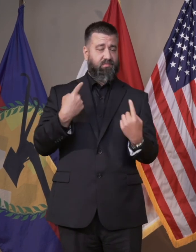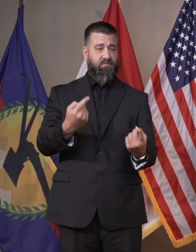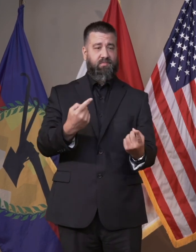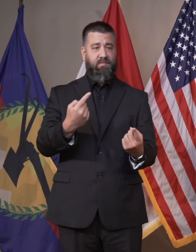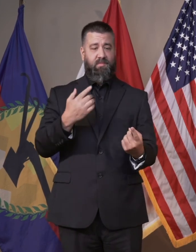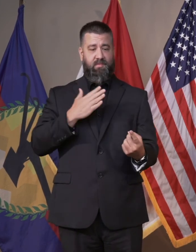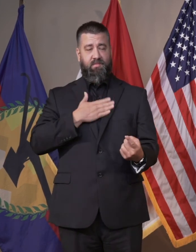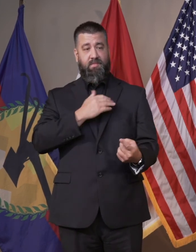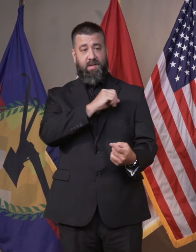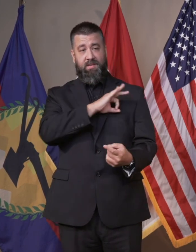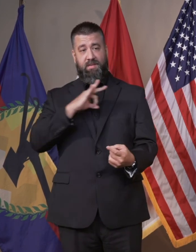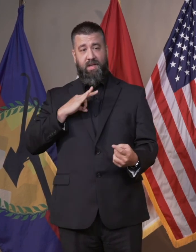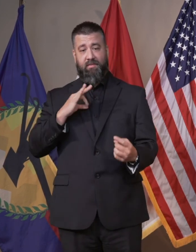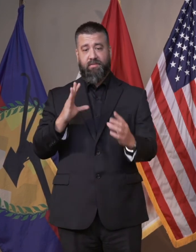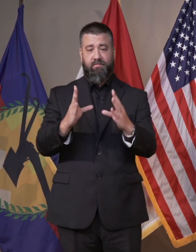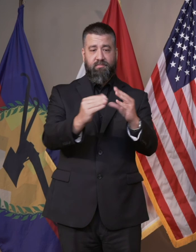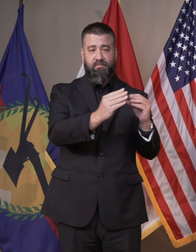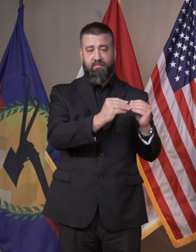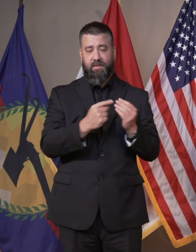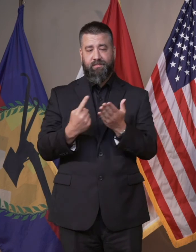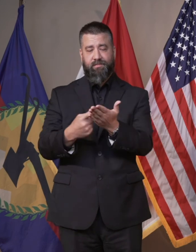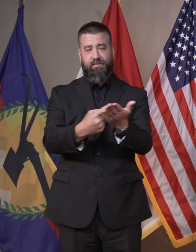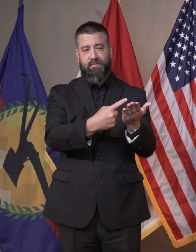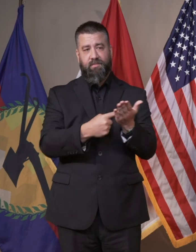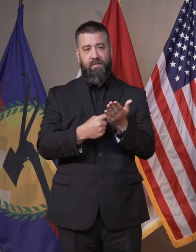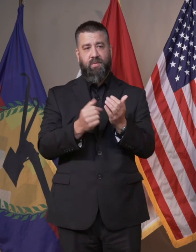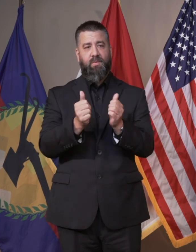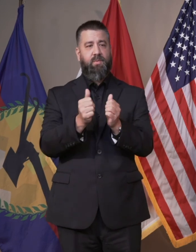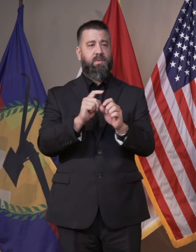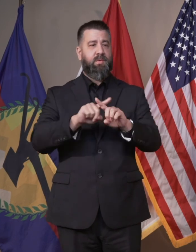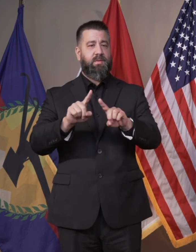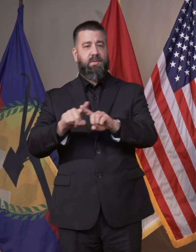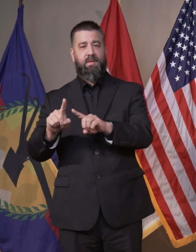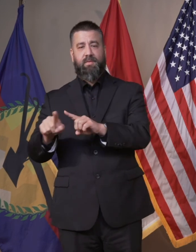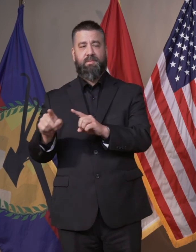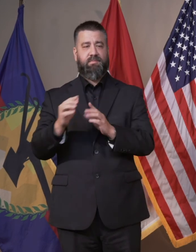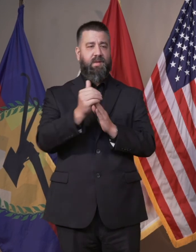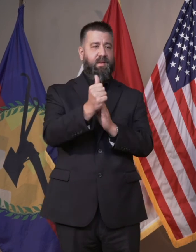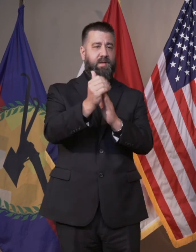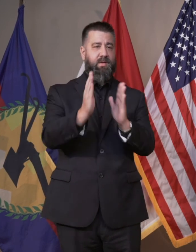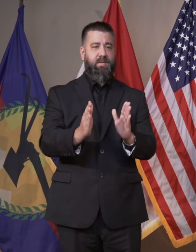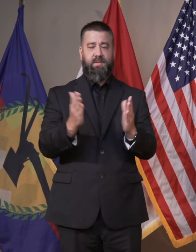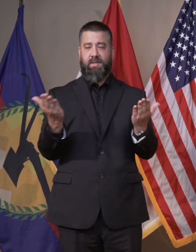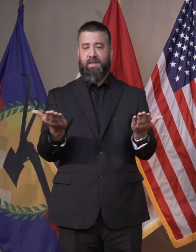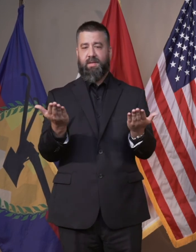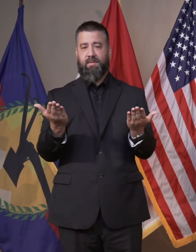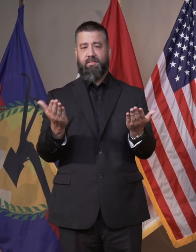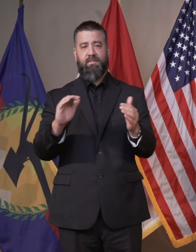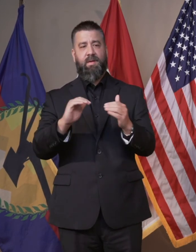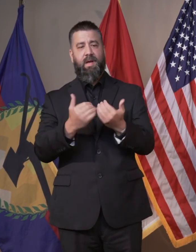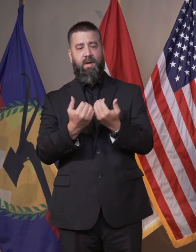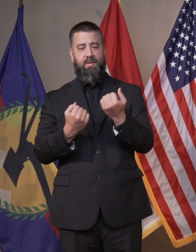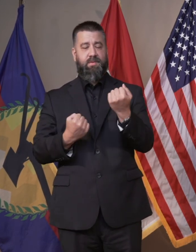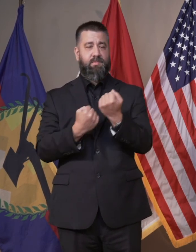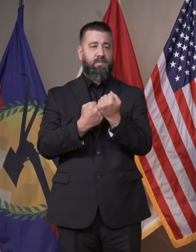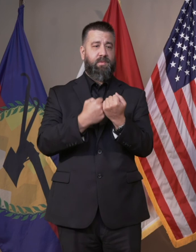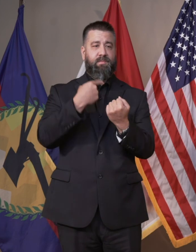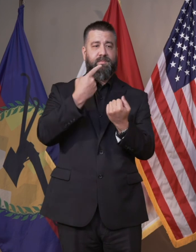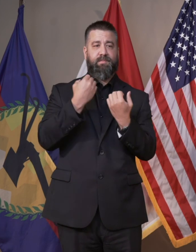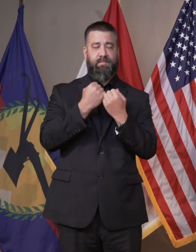County to discuss with them their needs for a portion of the federal CARES Act funds to support public